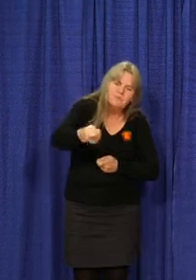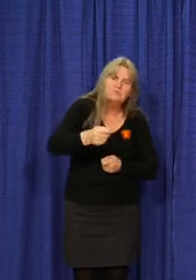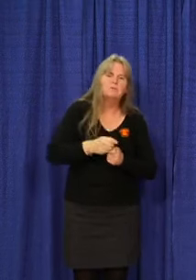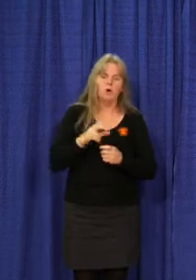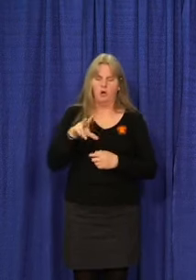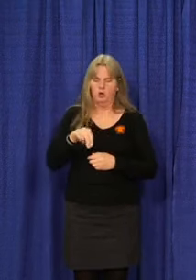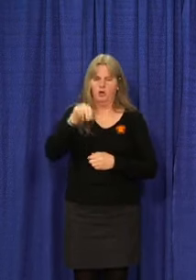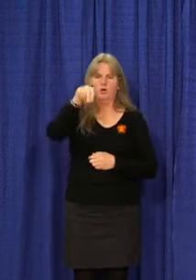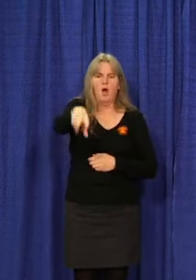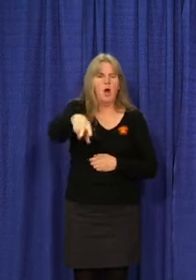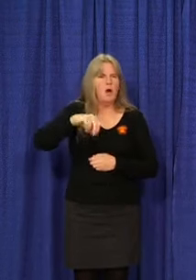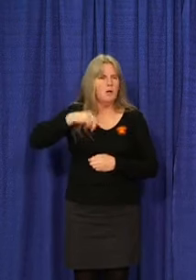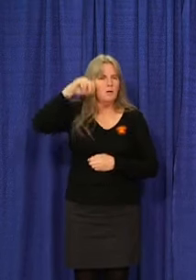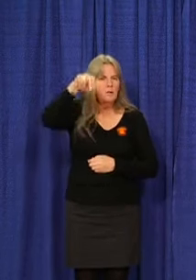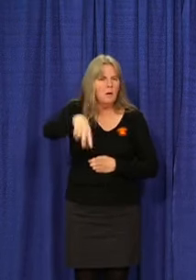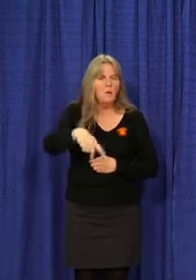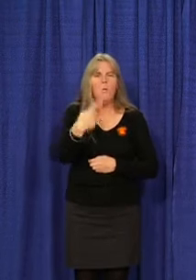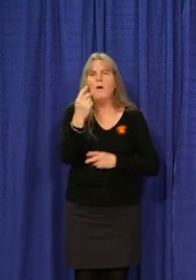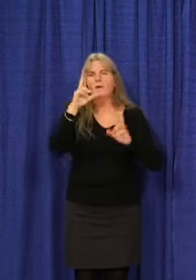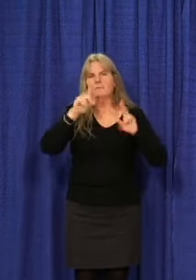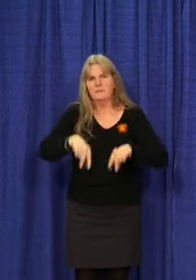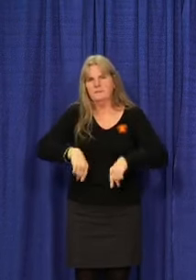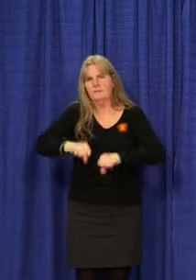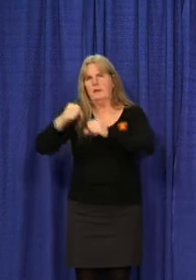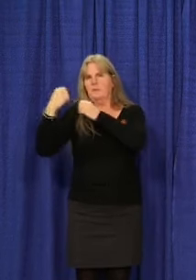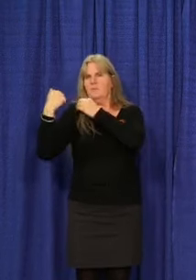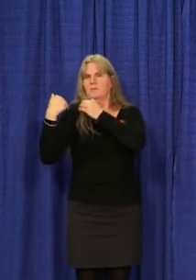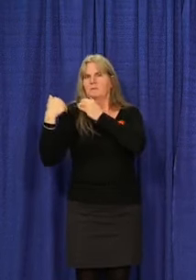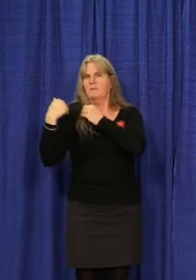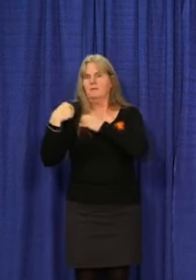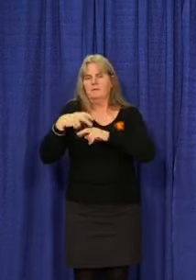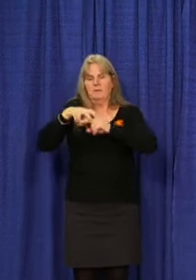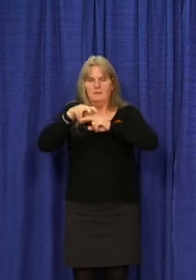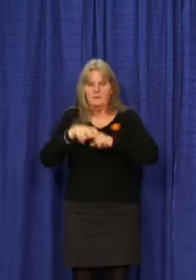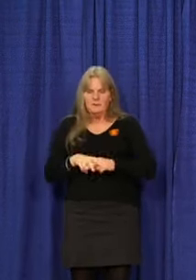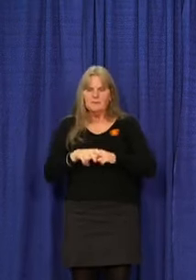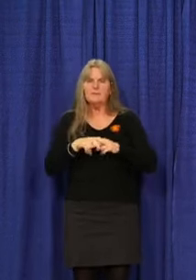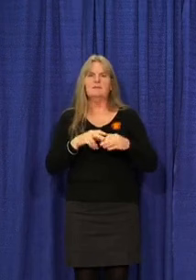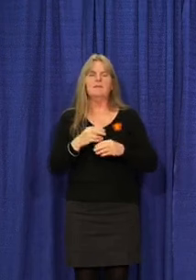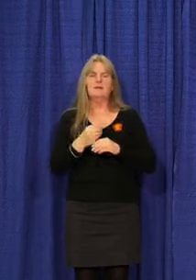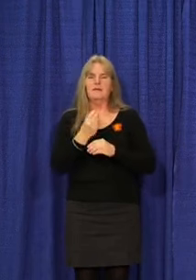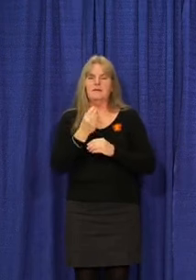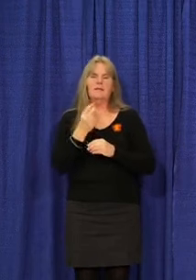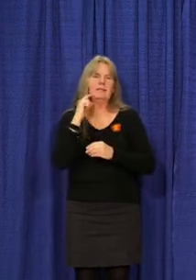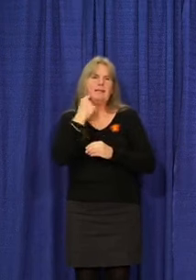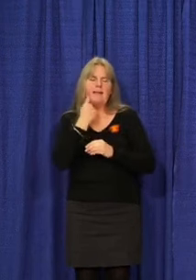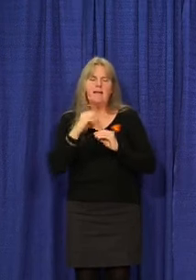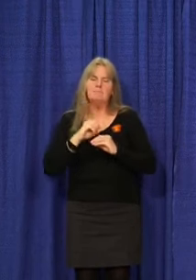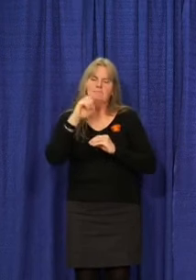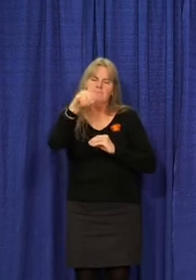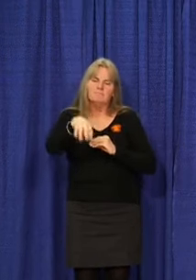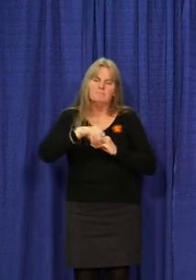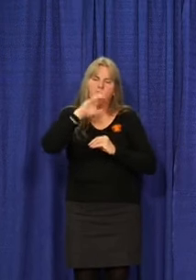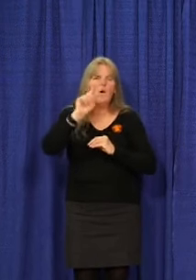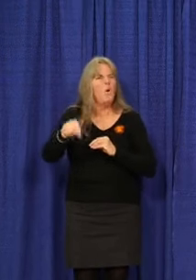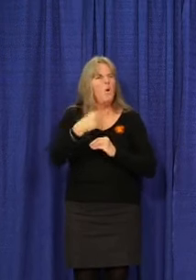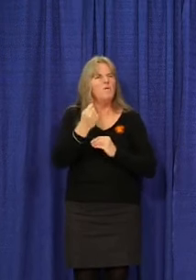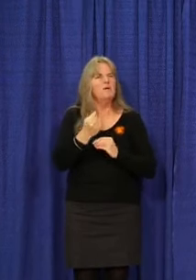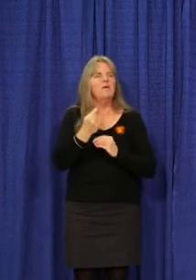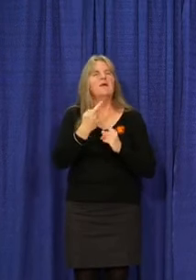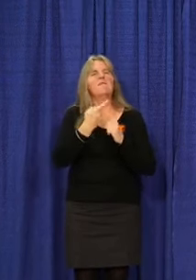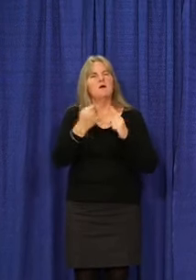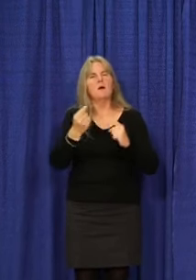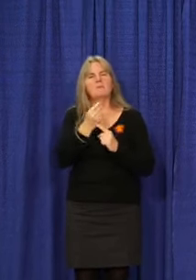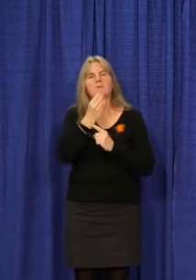only one person responsible for handing out the candy, or sit outside to distribute only wrapped or store-bought treats.